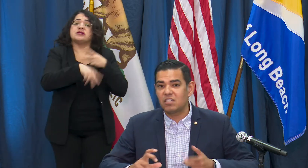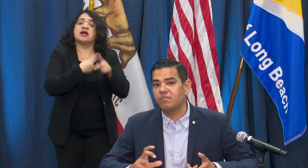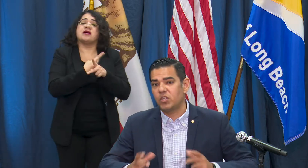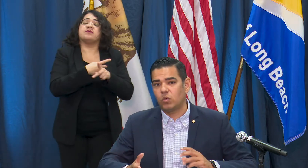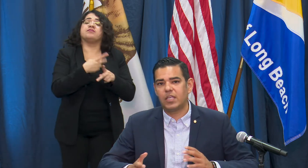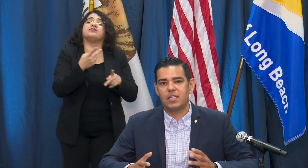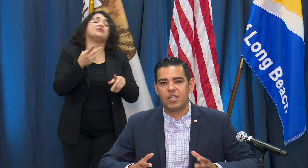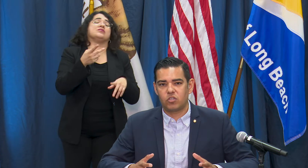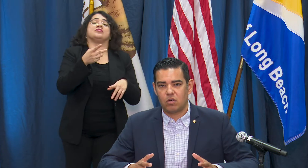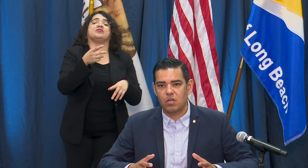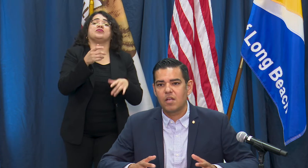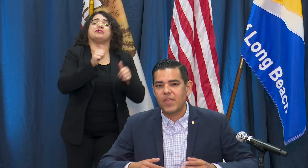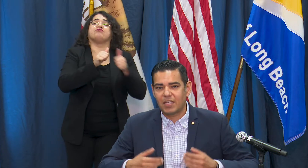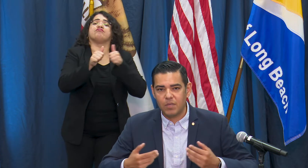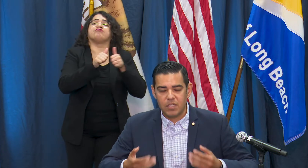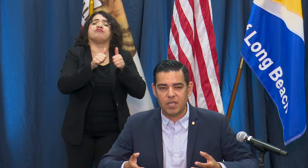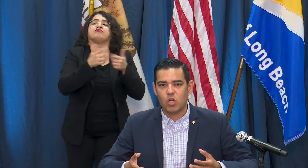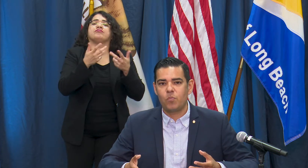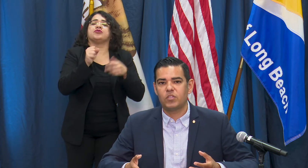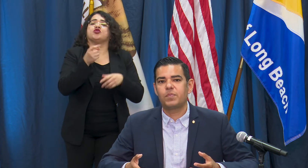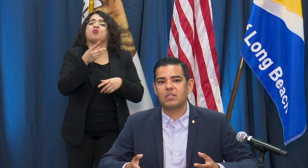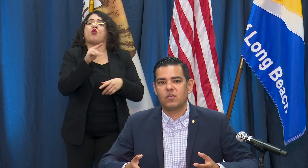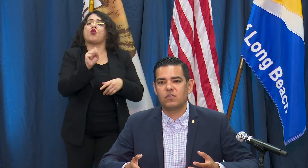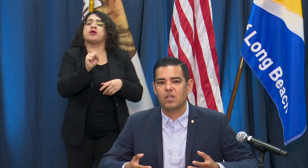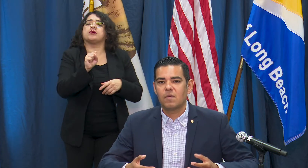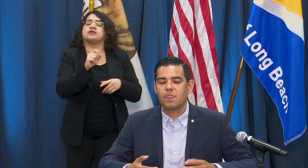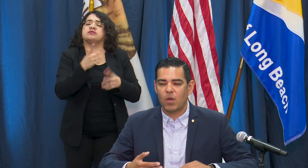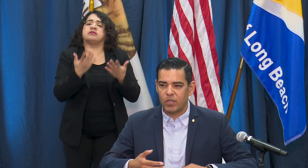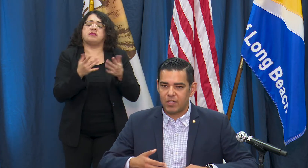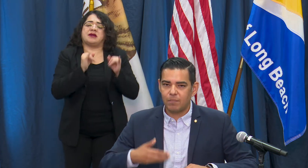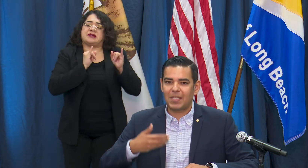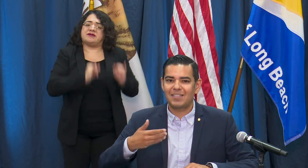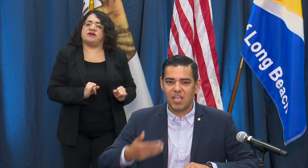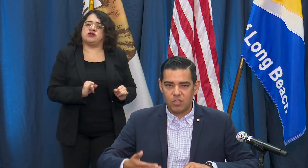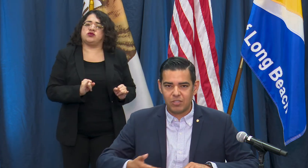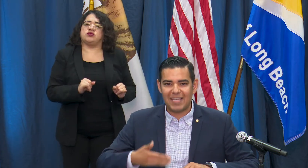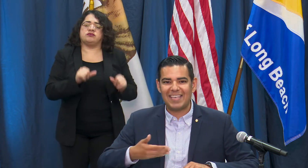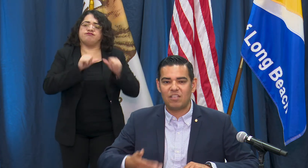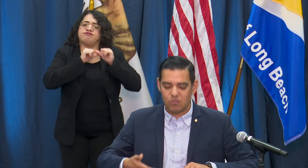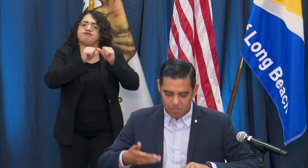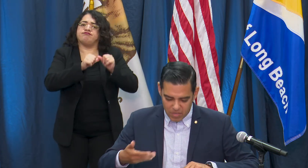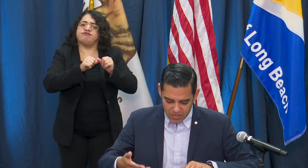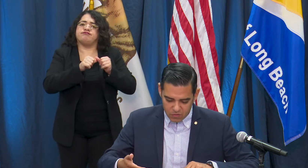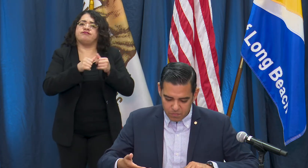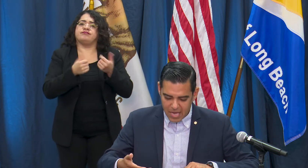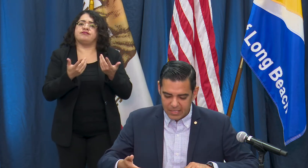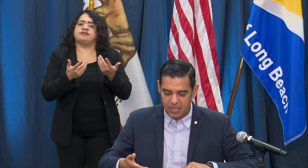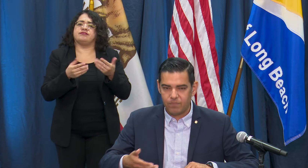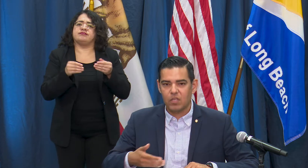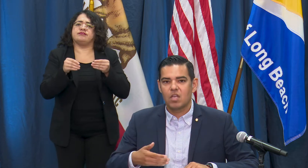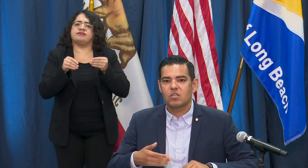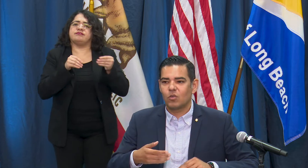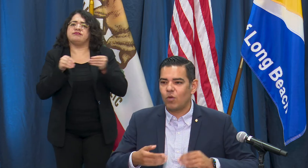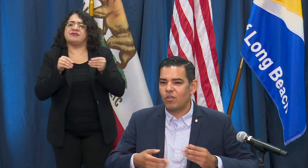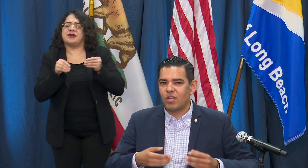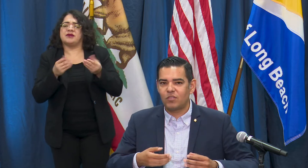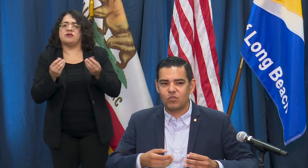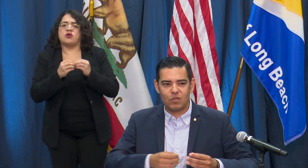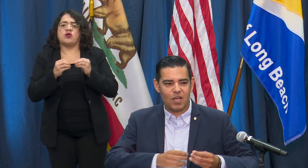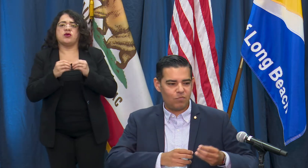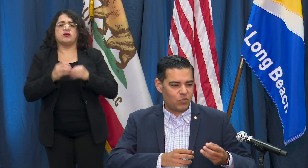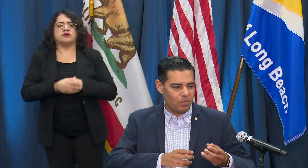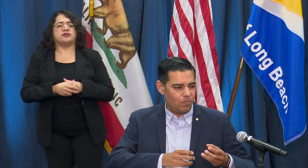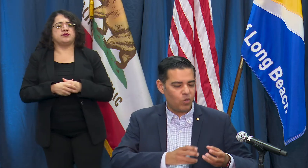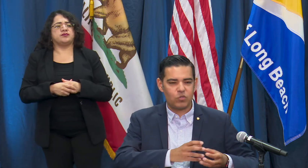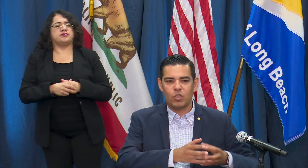are more individual in nature that can be done in open spaces that we can continue to ease back in. So whether